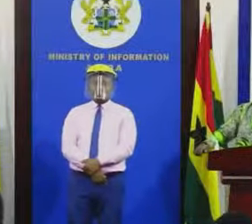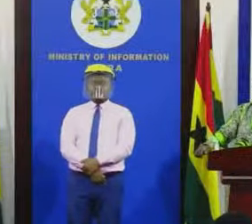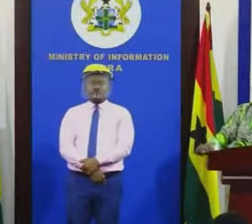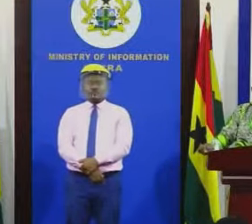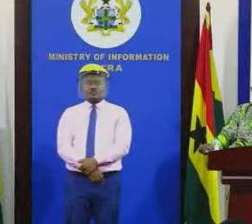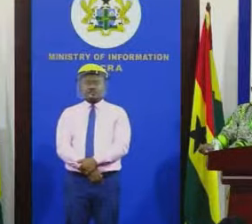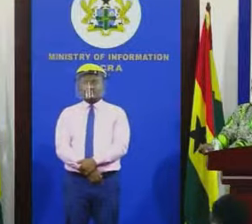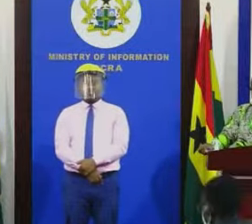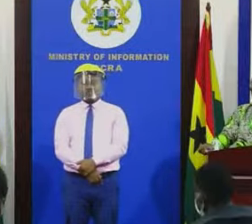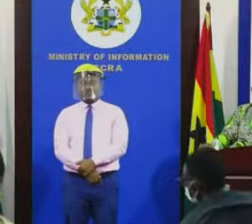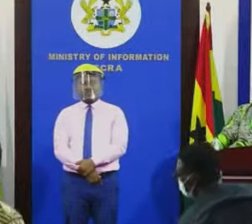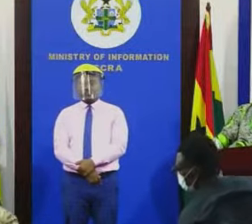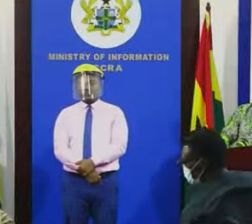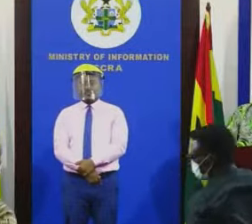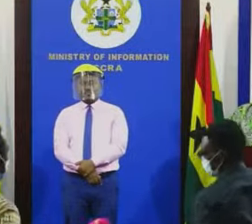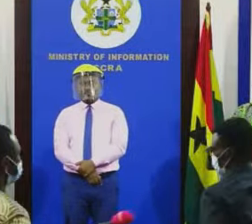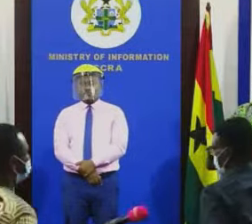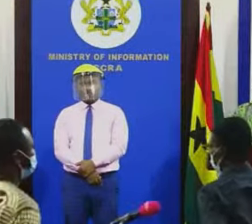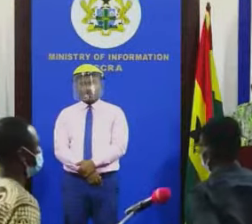yeah.